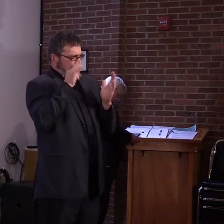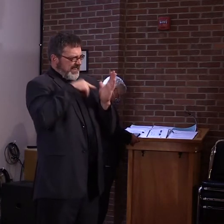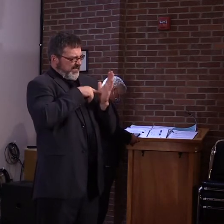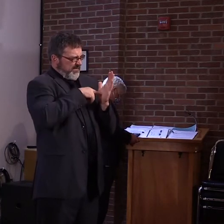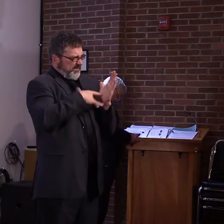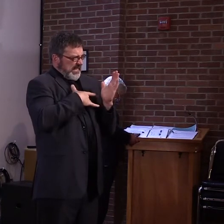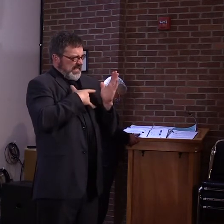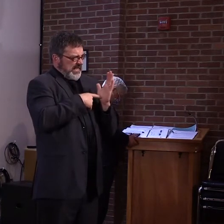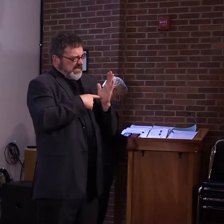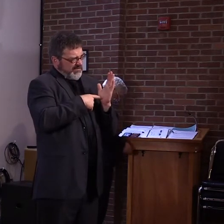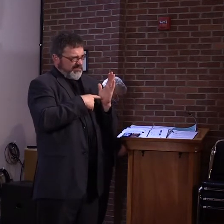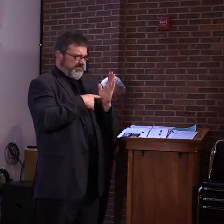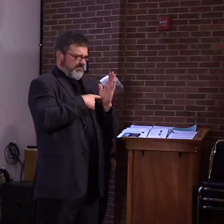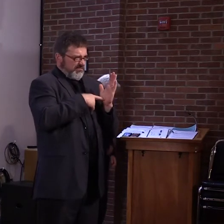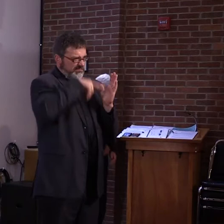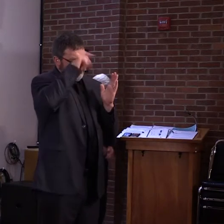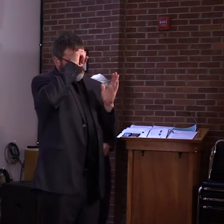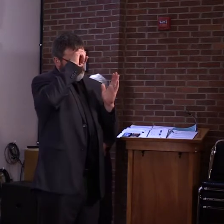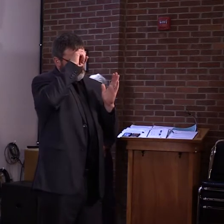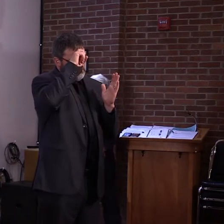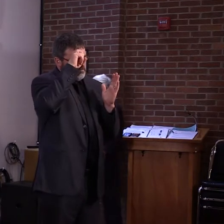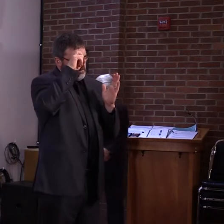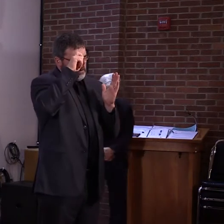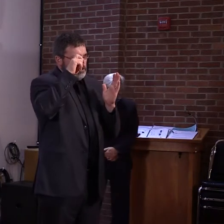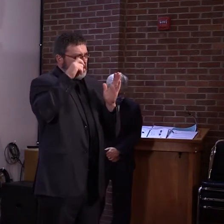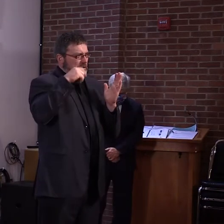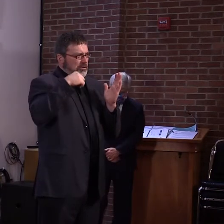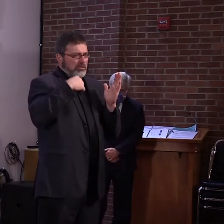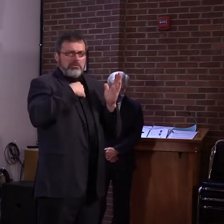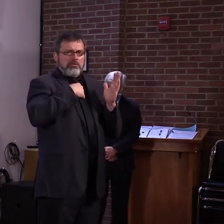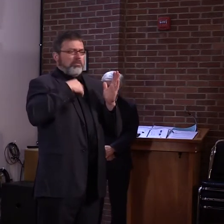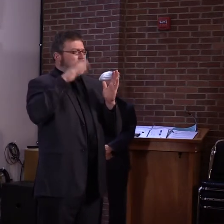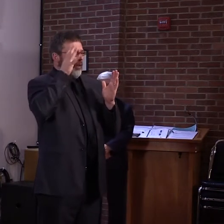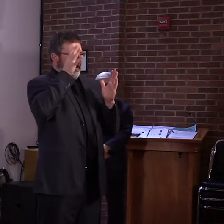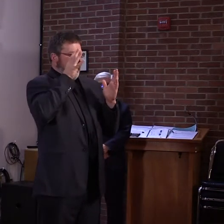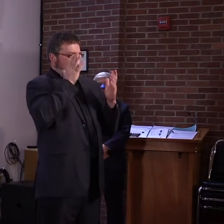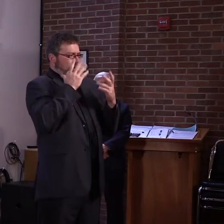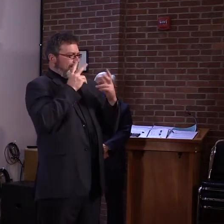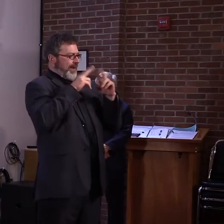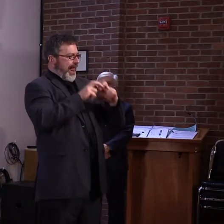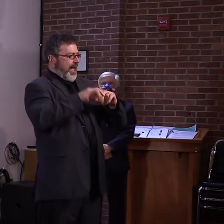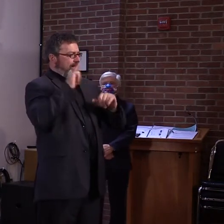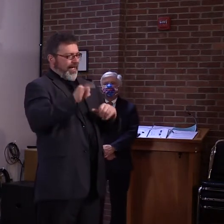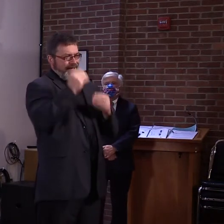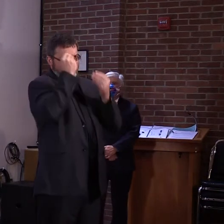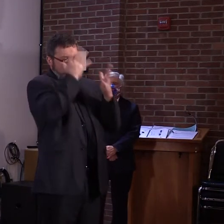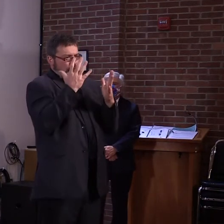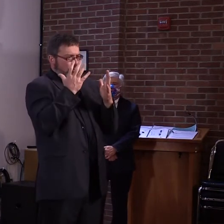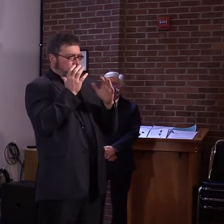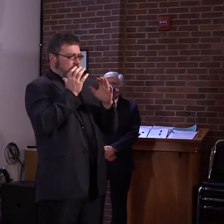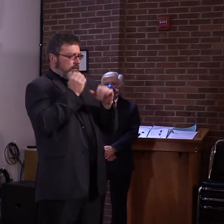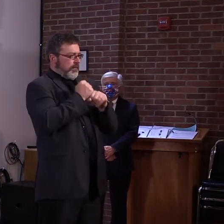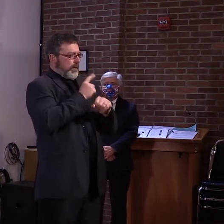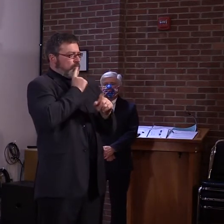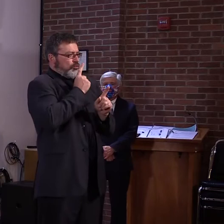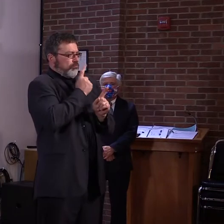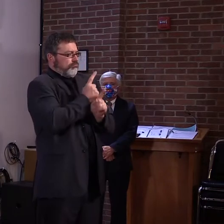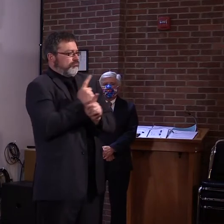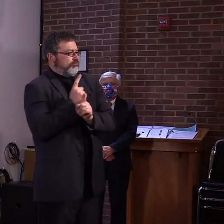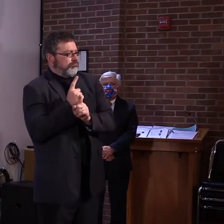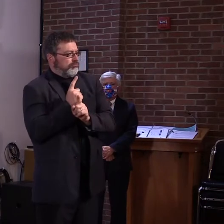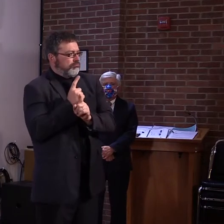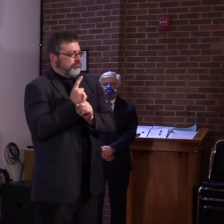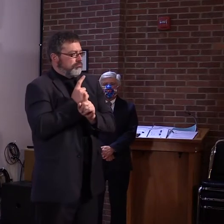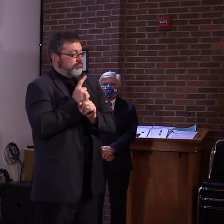they provide us with a lot of good information, and we should take heed. And I don't see that the letter, from my